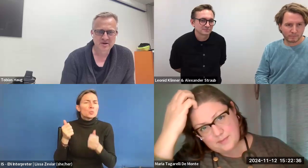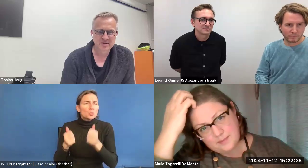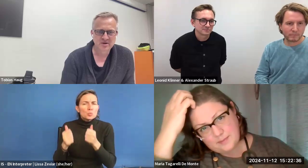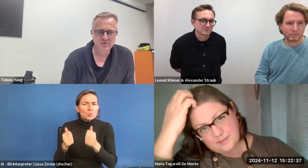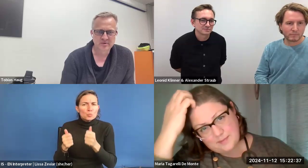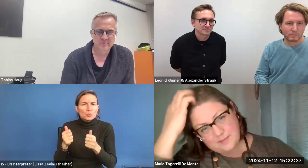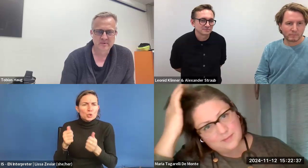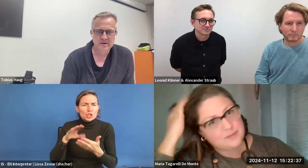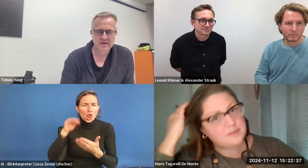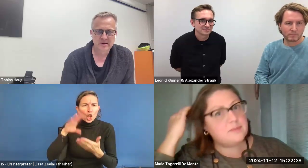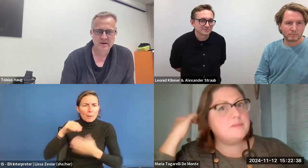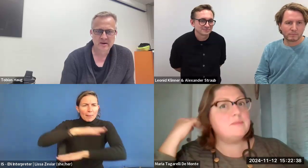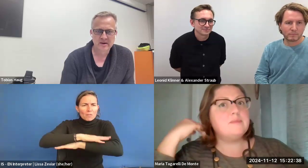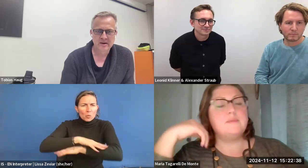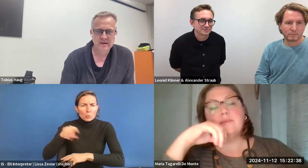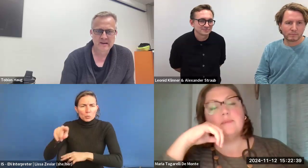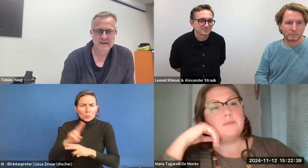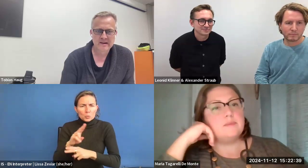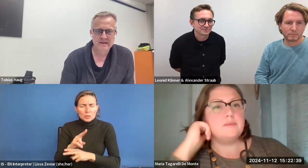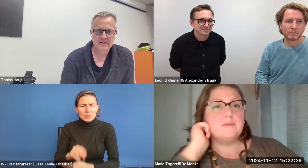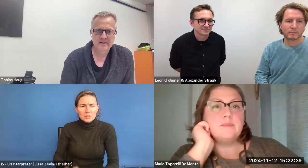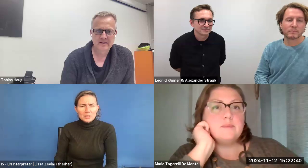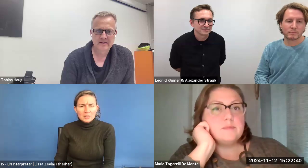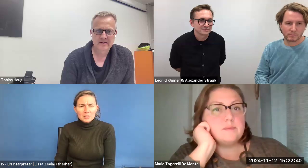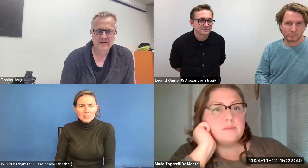learning platform did you use?